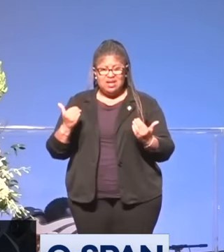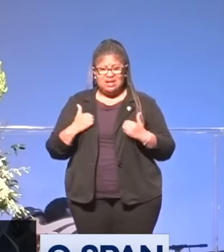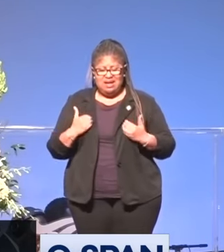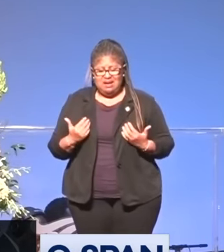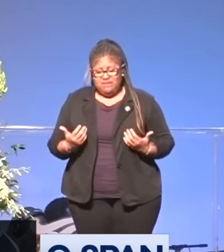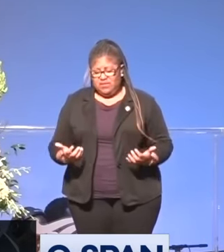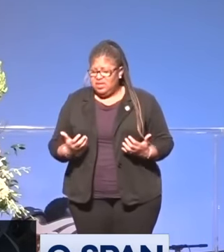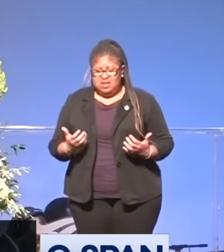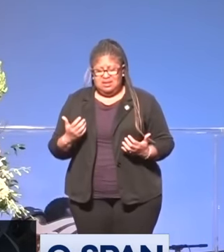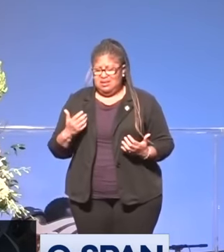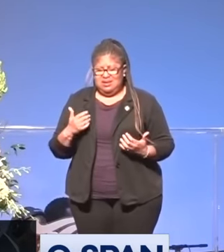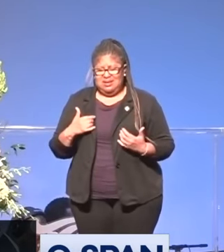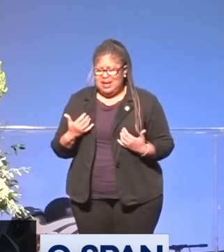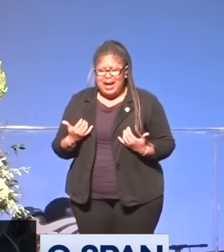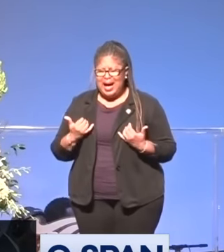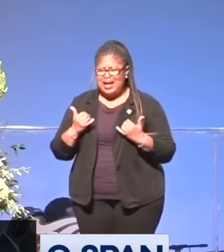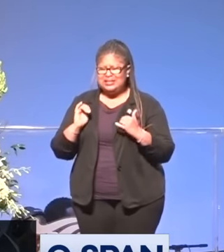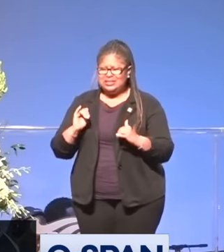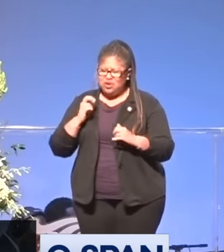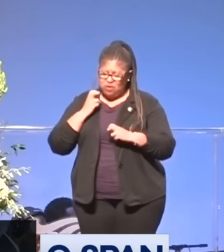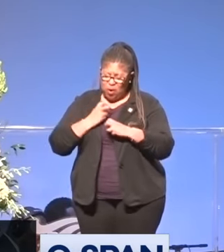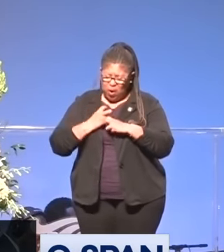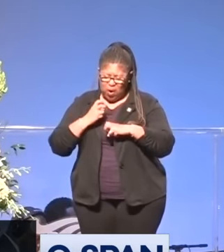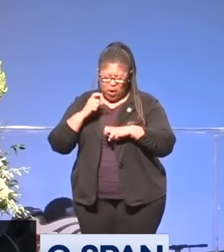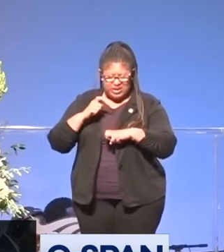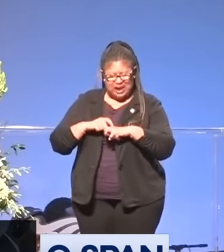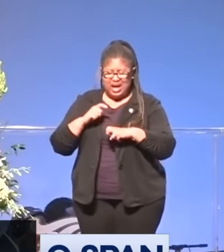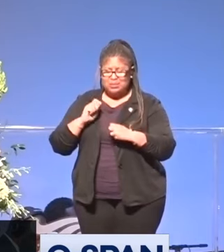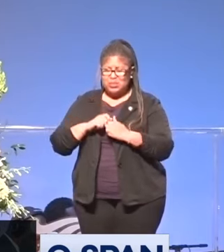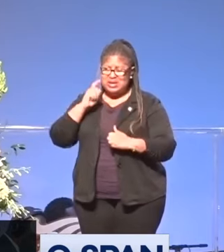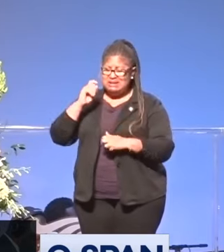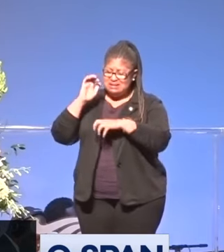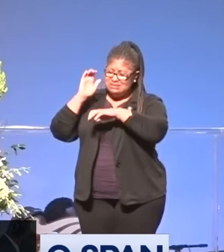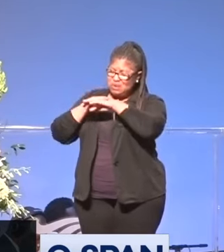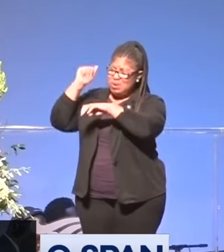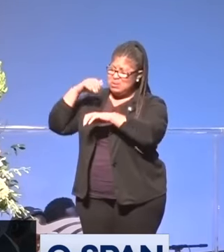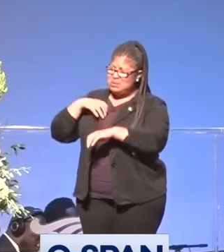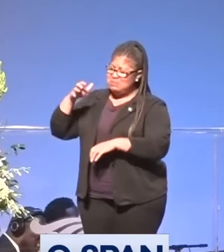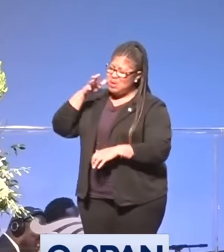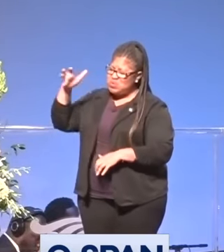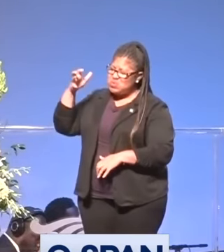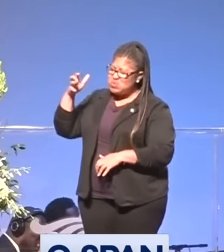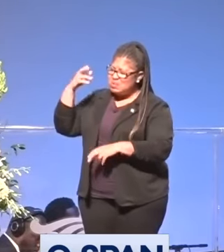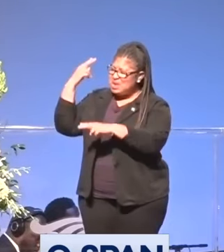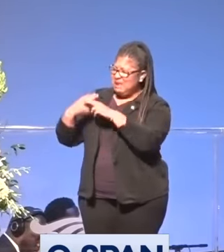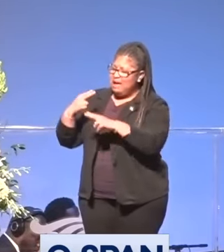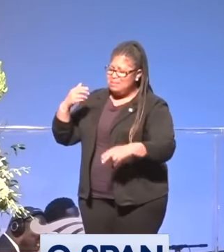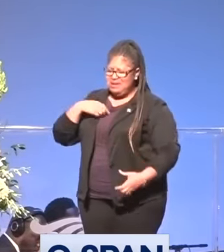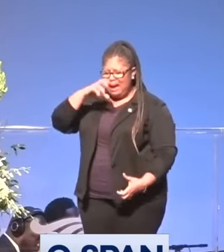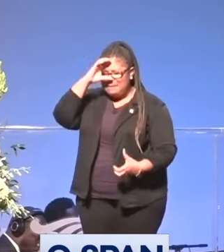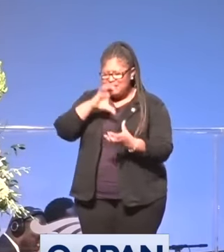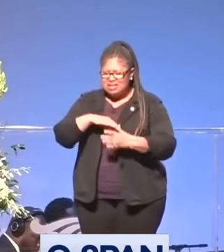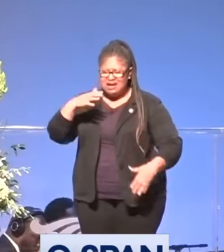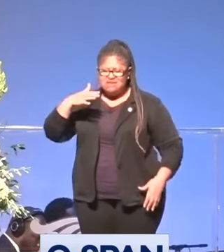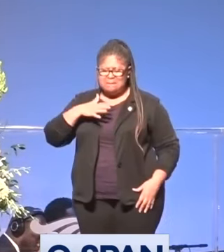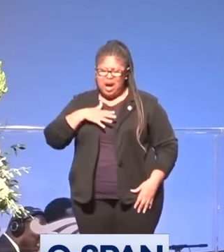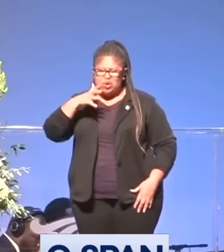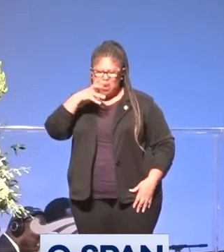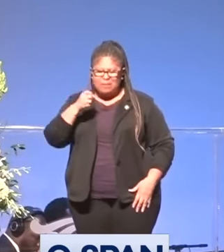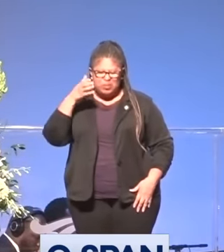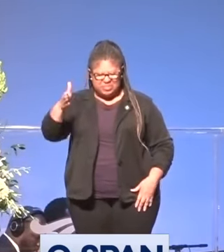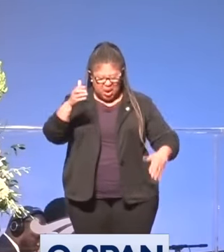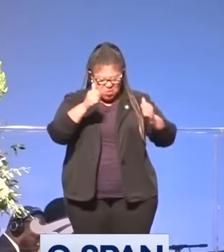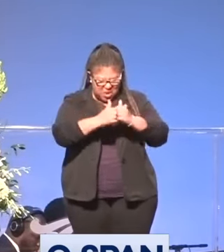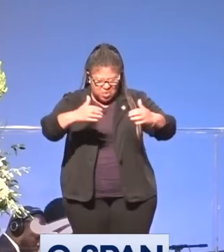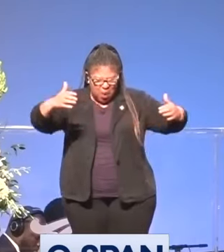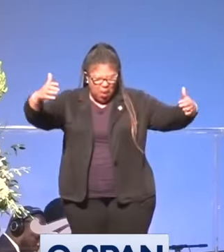to how he is calling out my grandma name. I believe my grandmother was right there with open arms saying come home baby you shouldn't feel